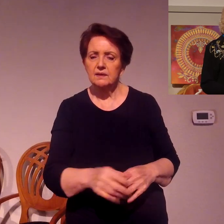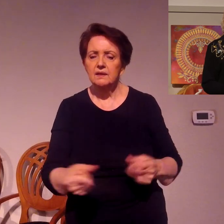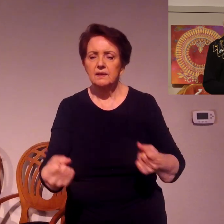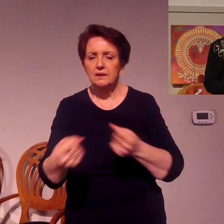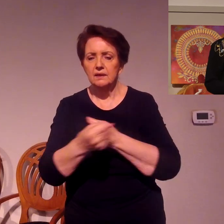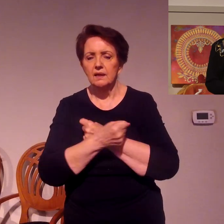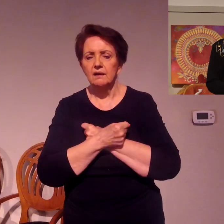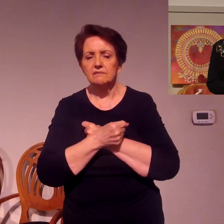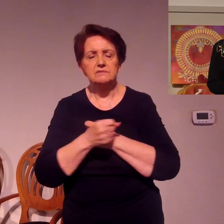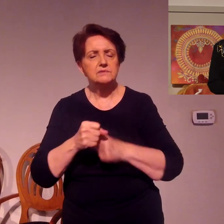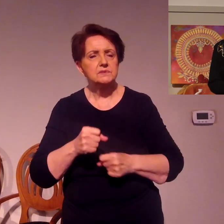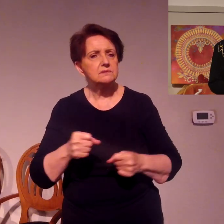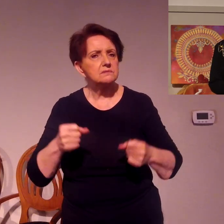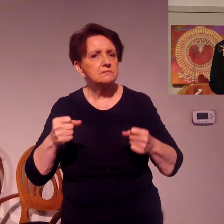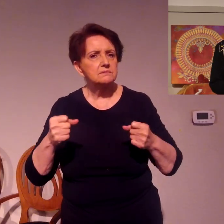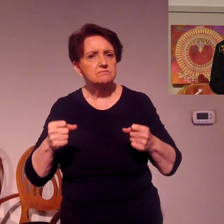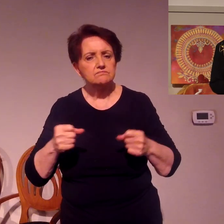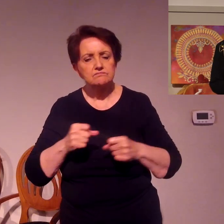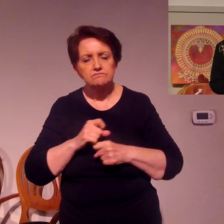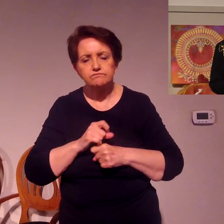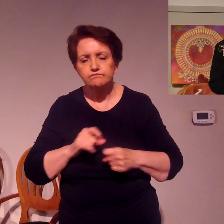love abounds.